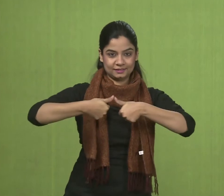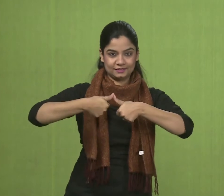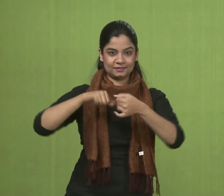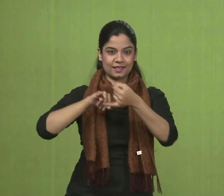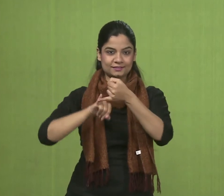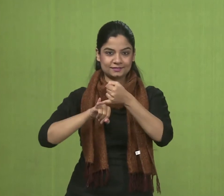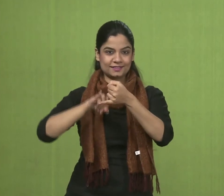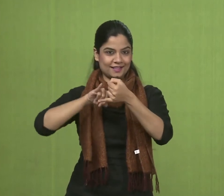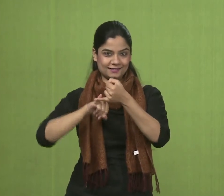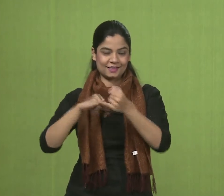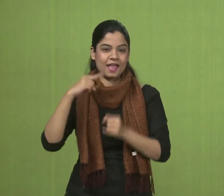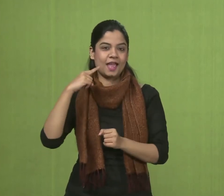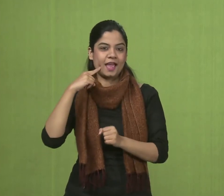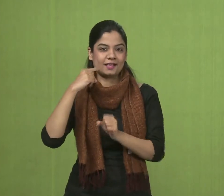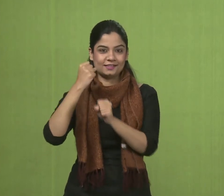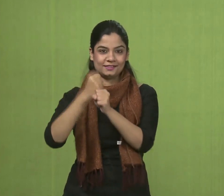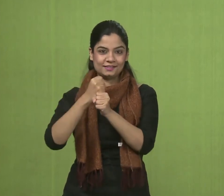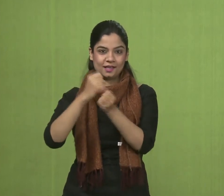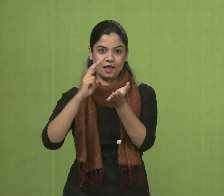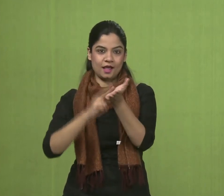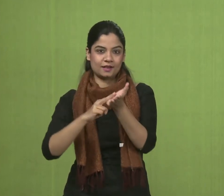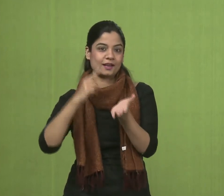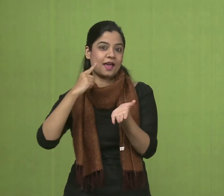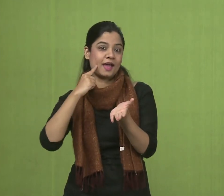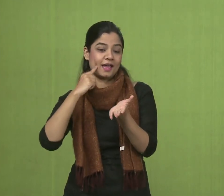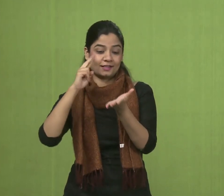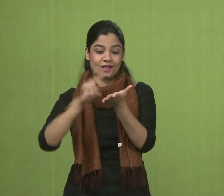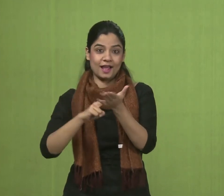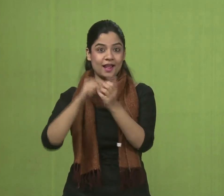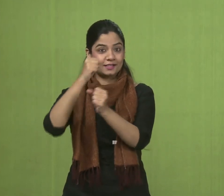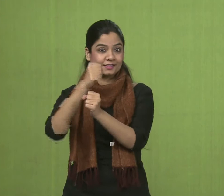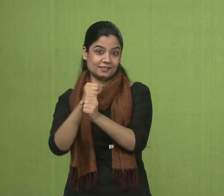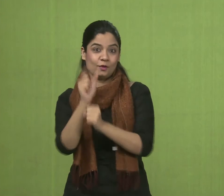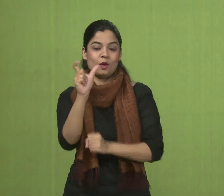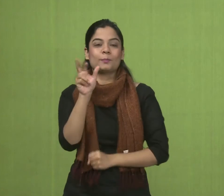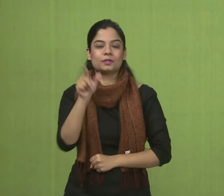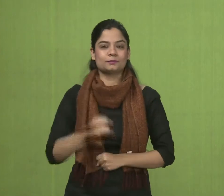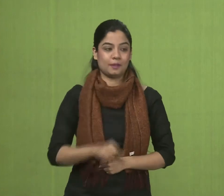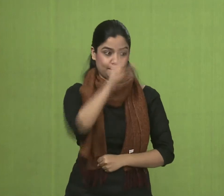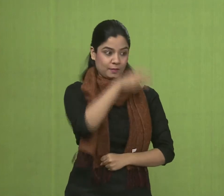Assigning, to allocate a job or a duty to different people.